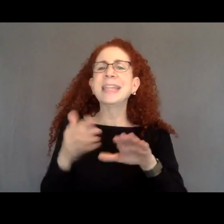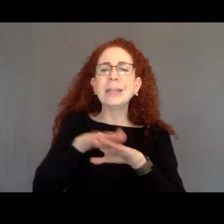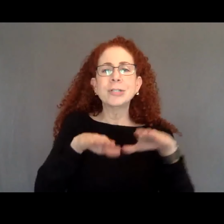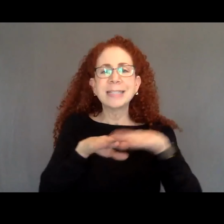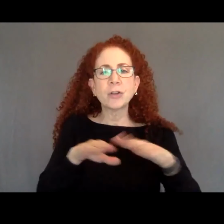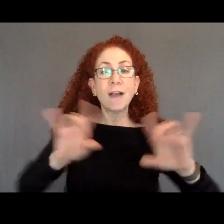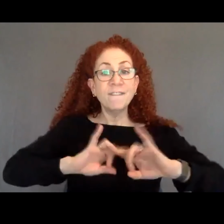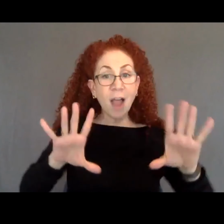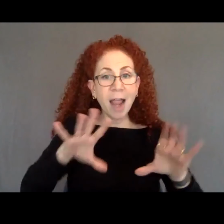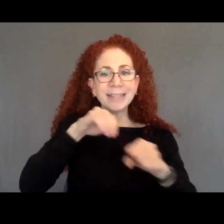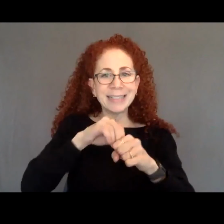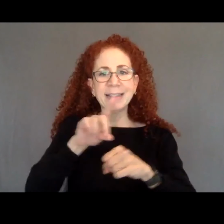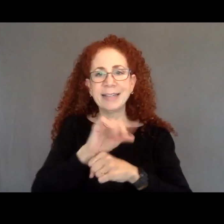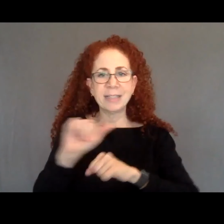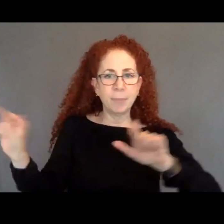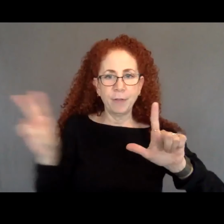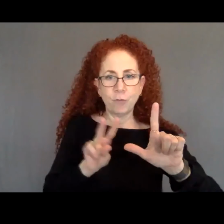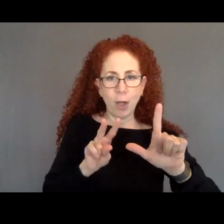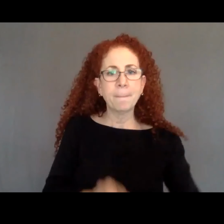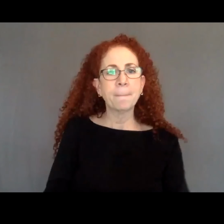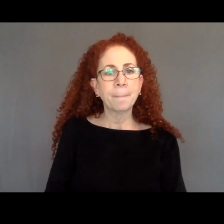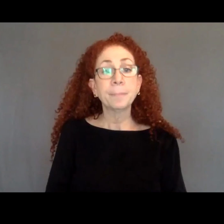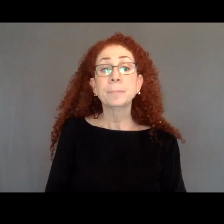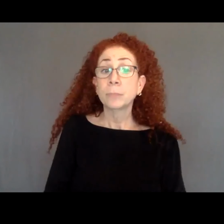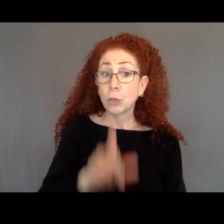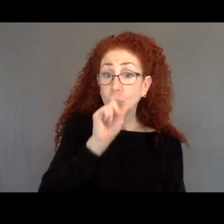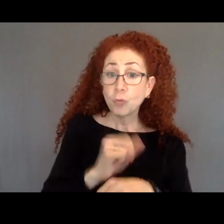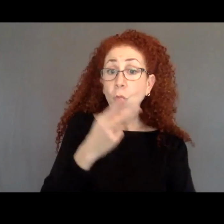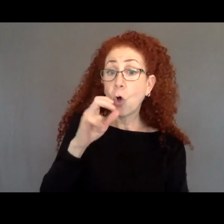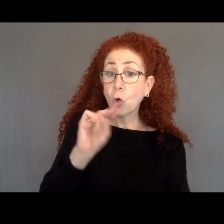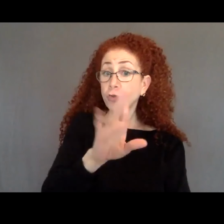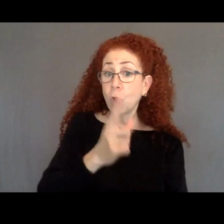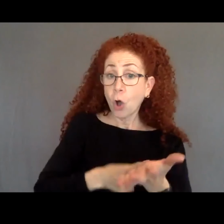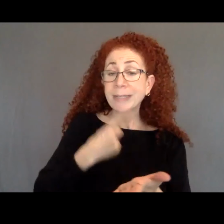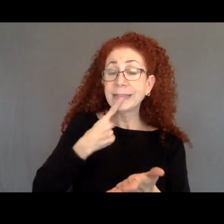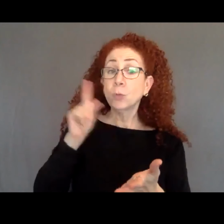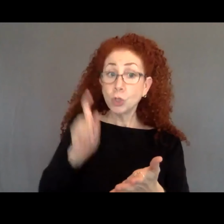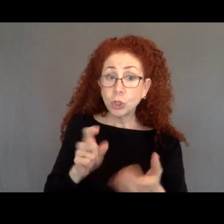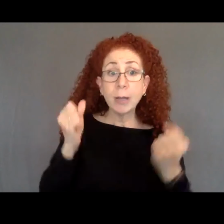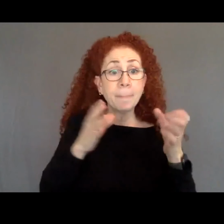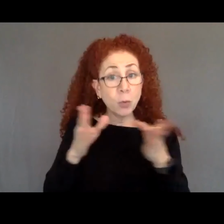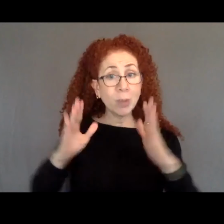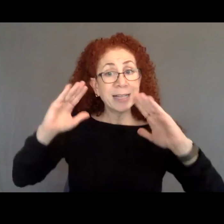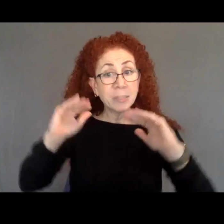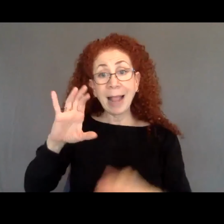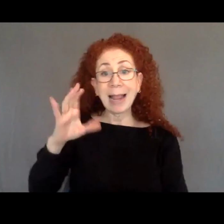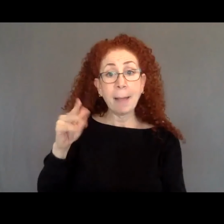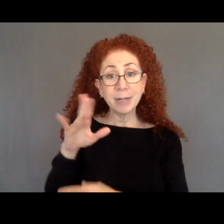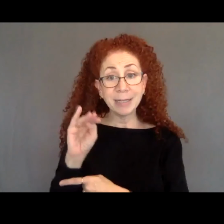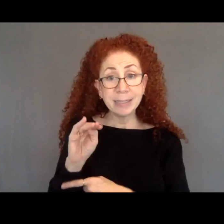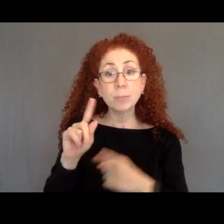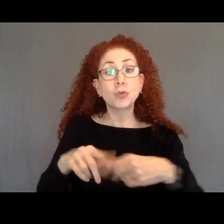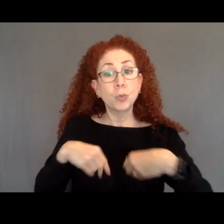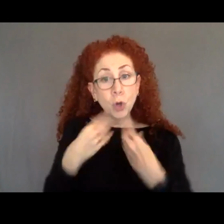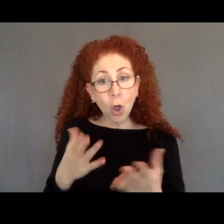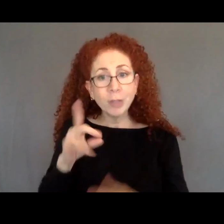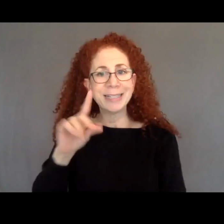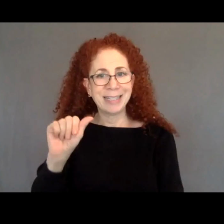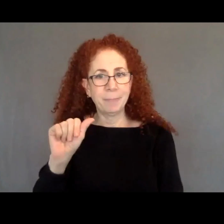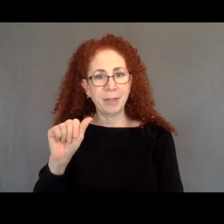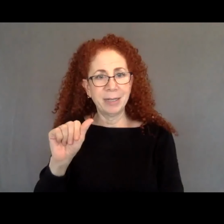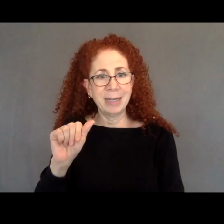and the disability frame. Indeed, Holdren argues that we should in many ways expect capitalism to give rise to disability